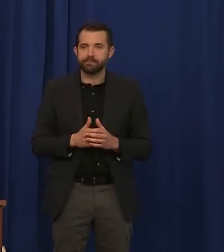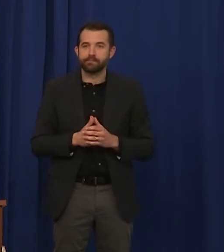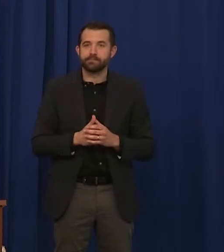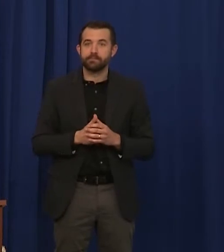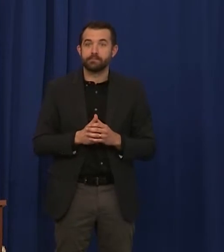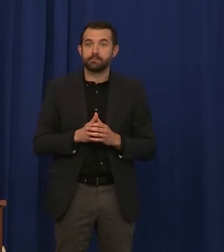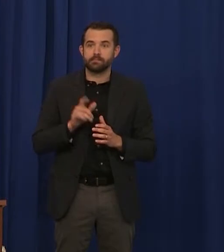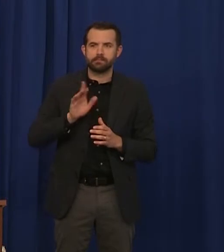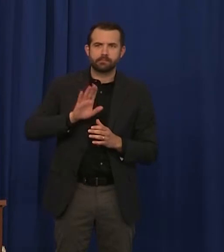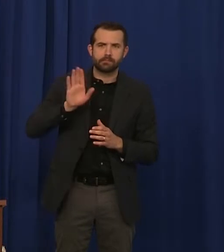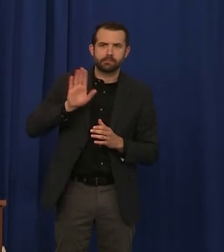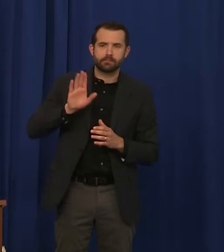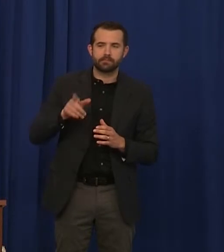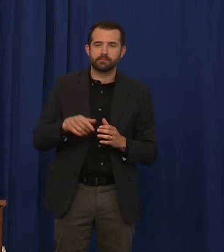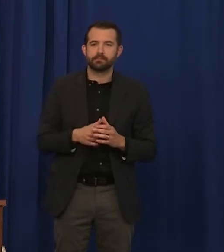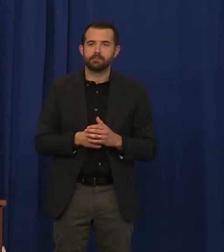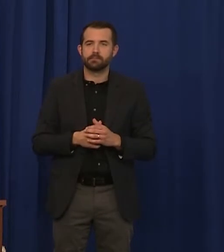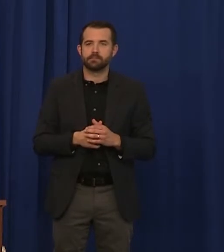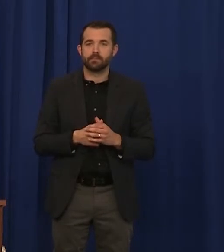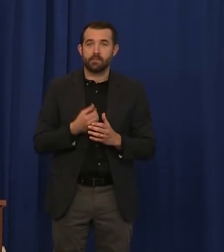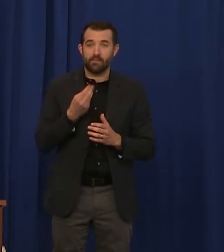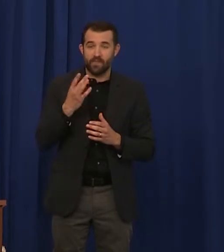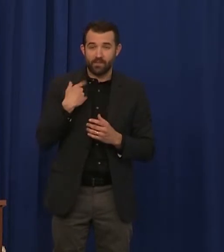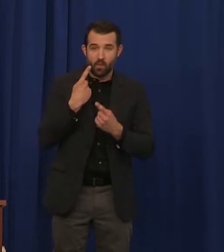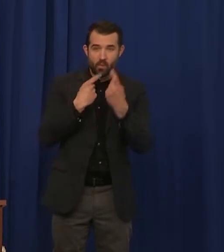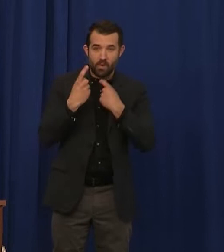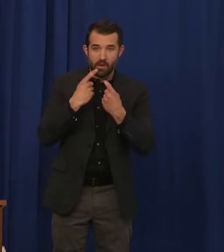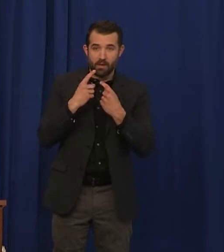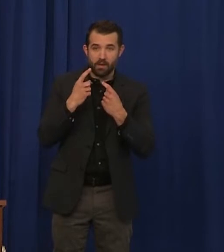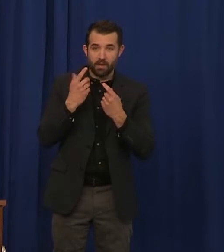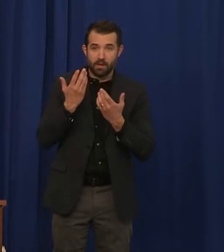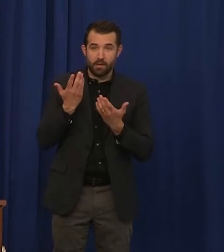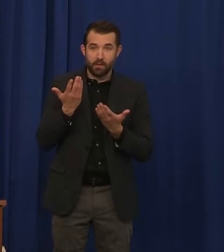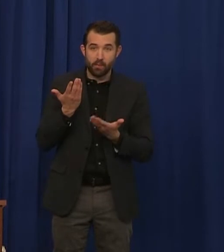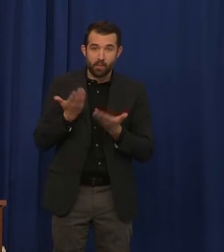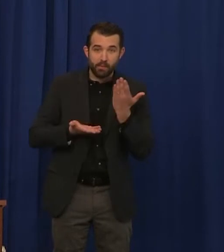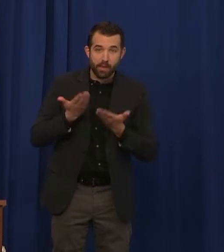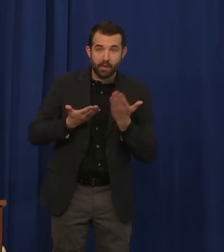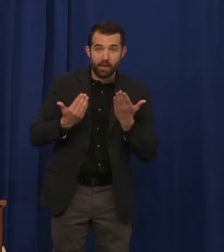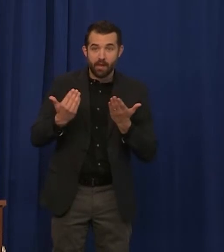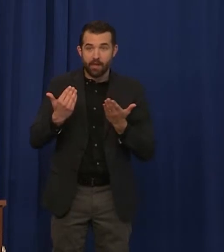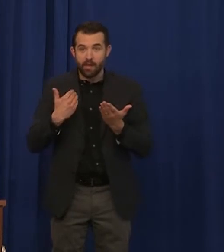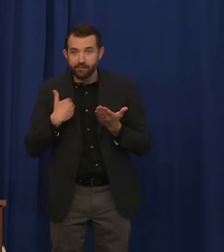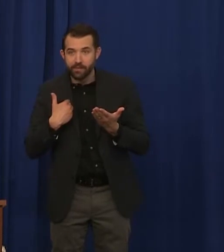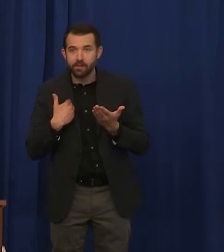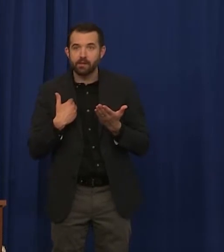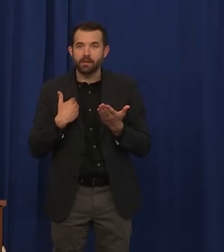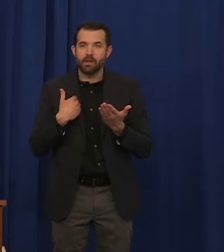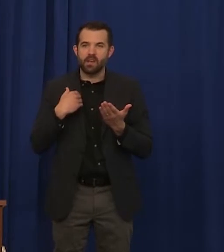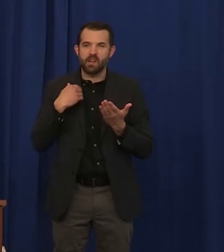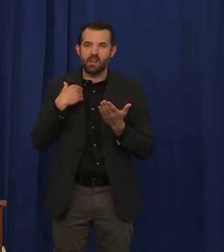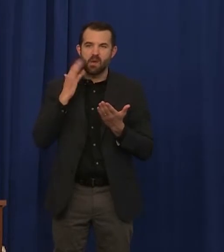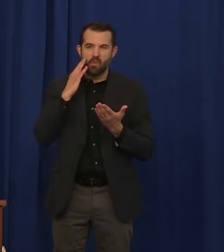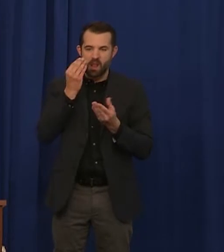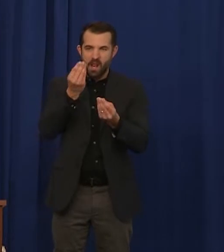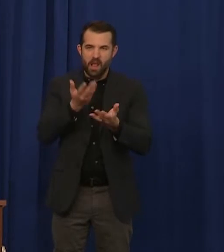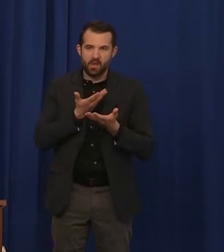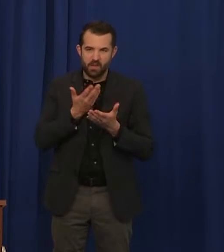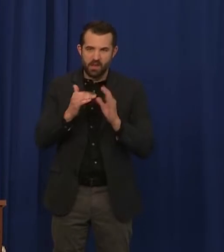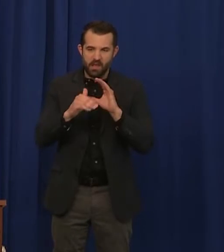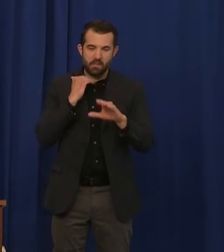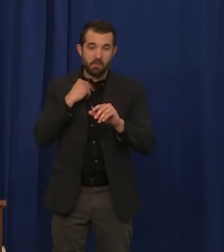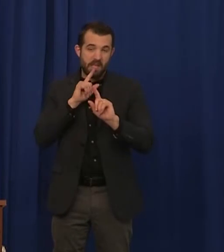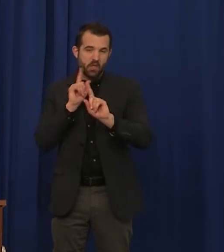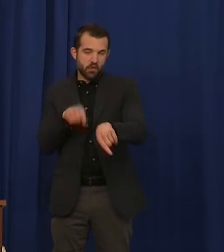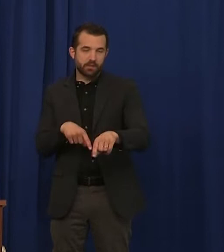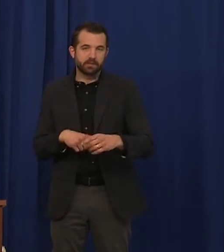got more questions on that probable business, you let us know and we'll get you answers. I would like to turn next to Dan Newman